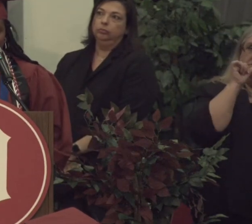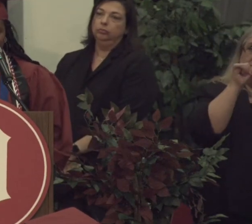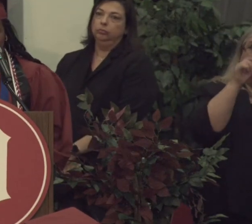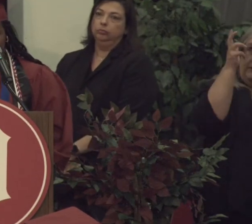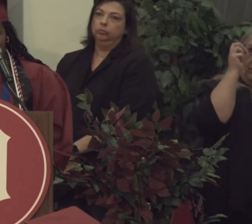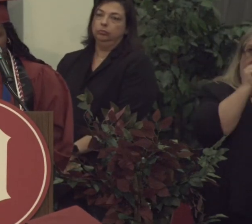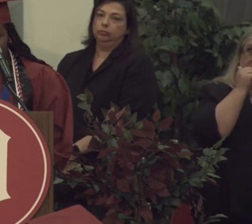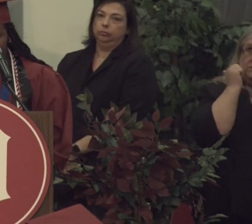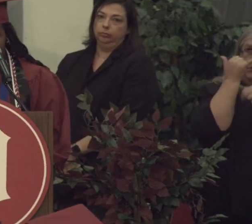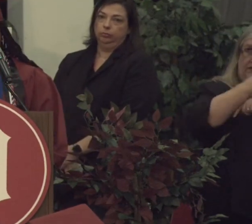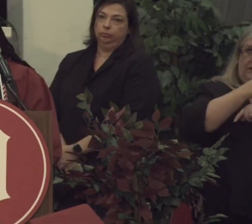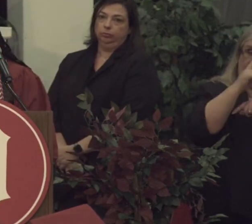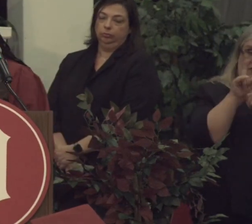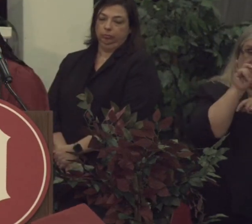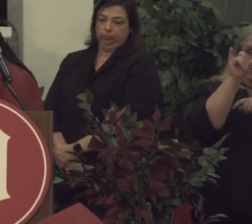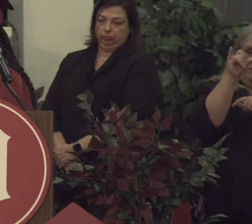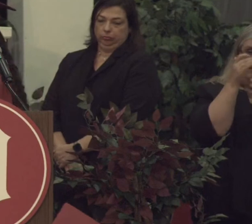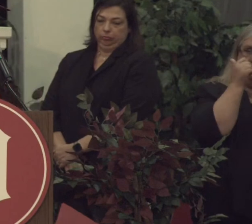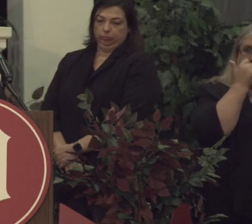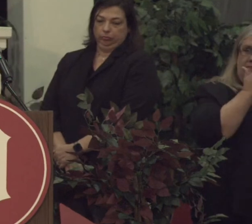Amen.